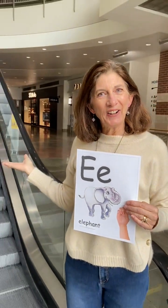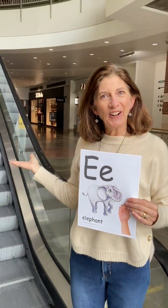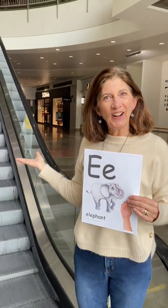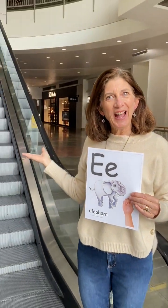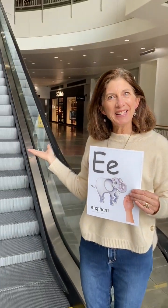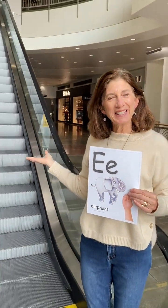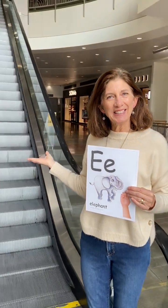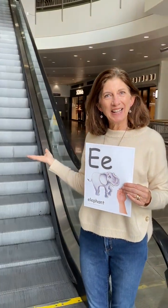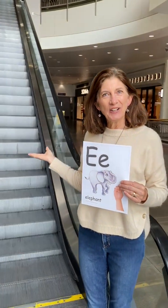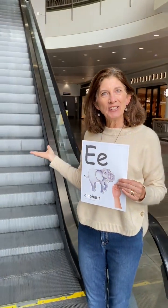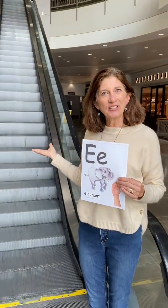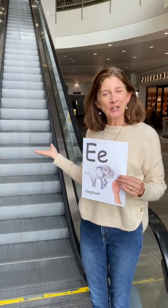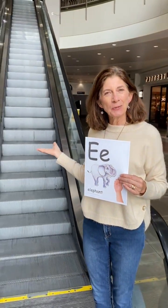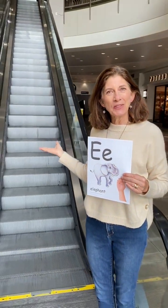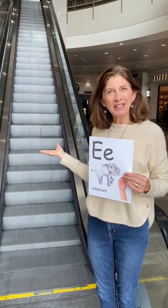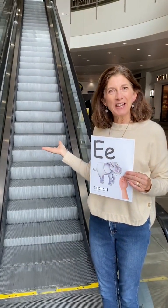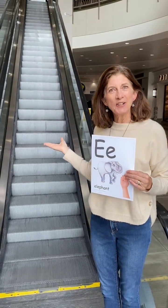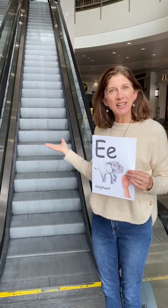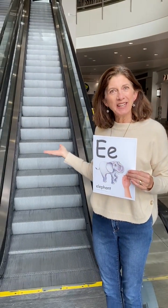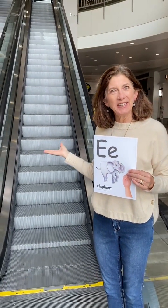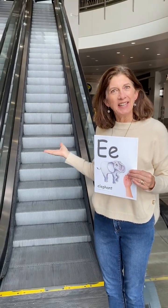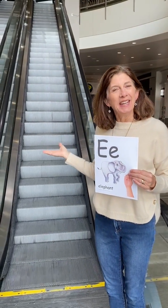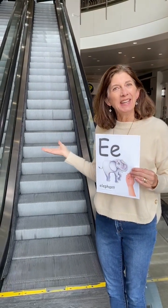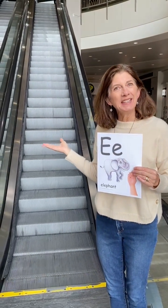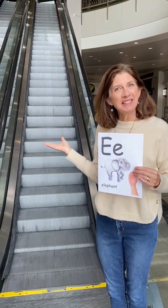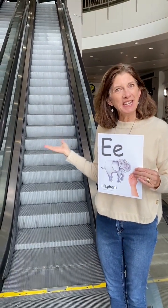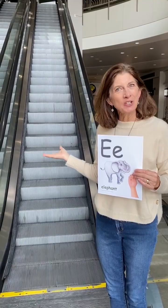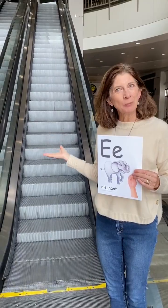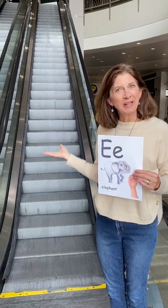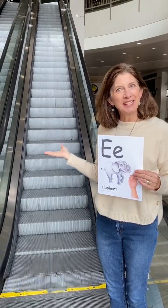Escalator. Escalator starts with the letter E. It takes you places.